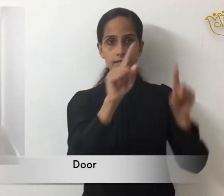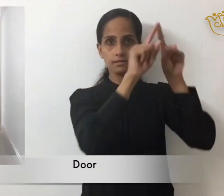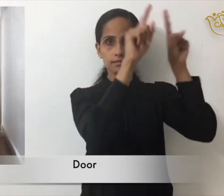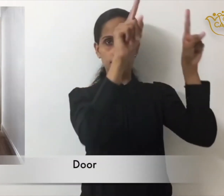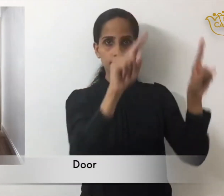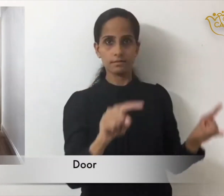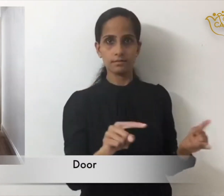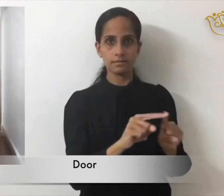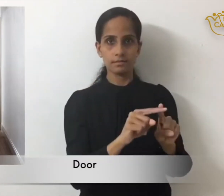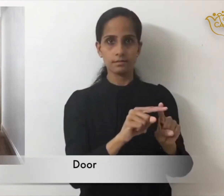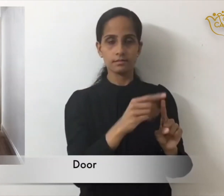door,